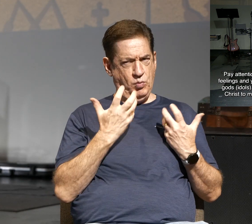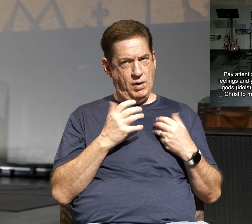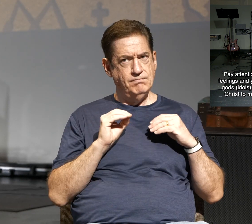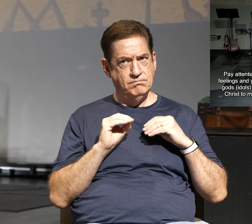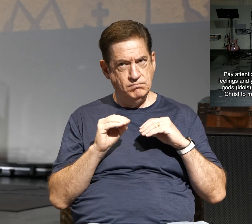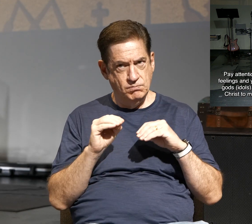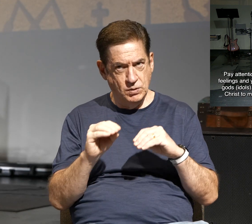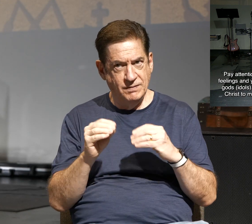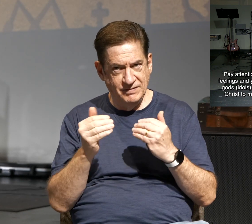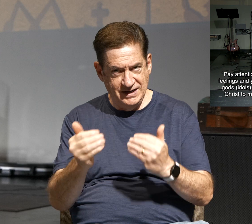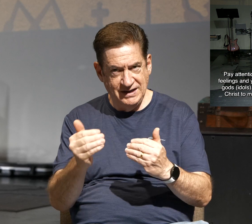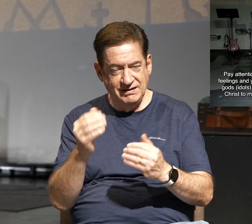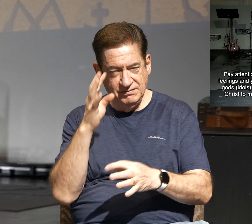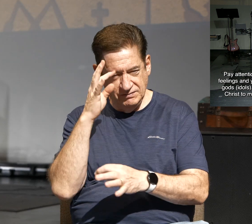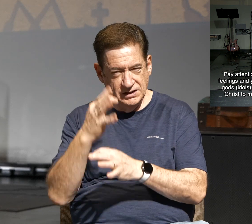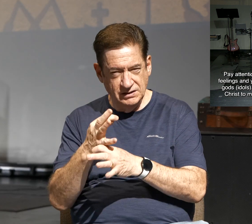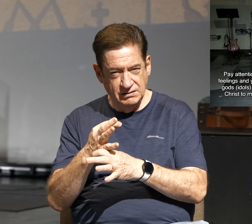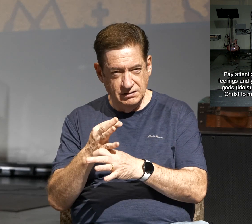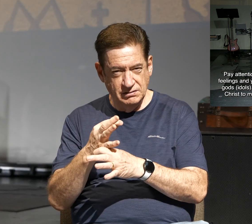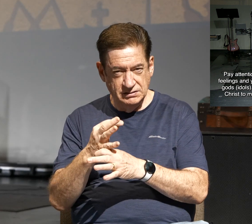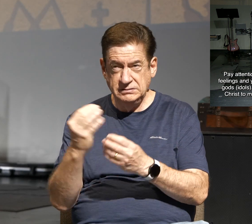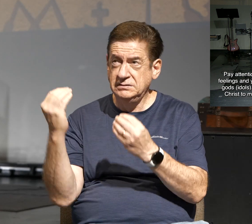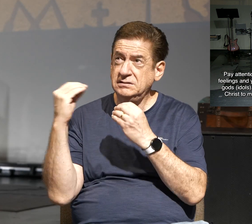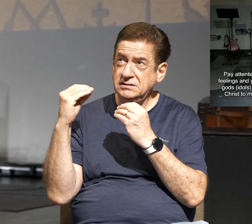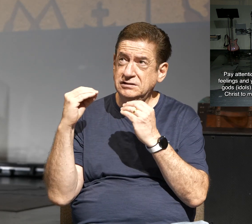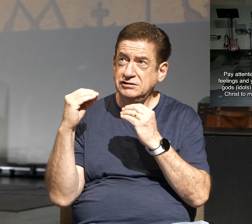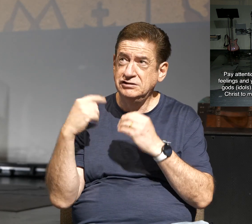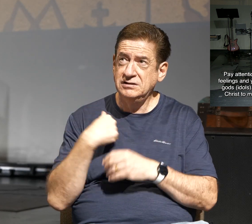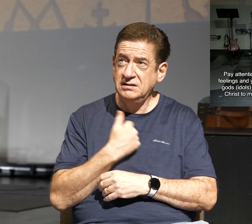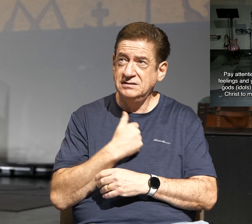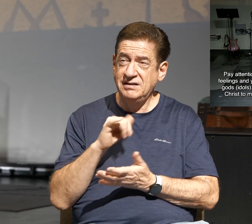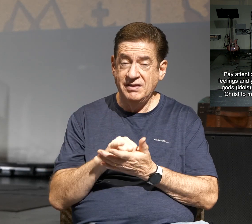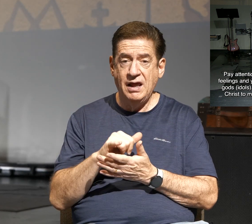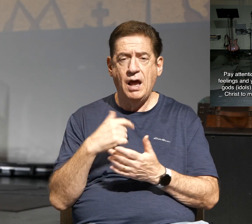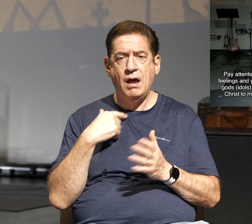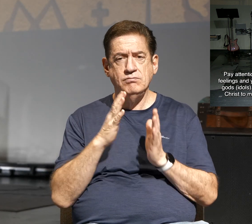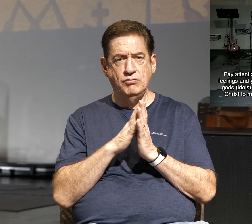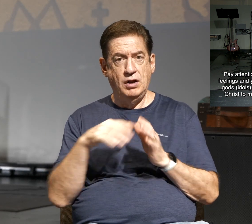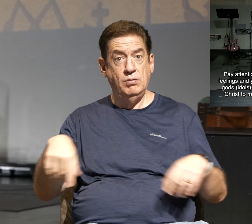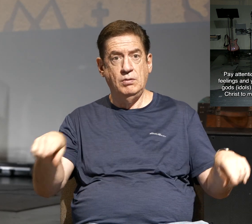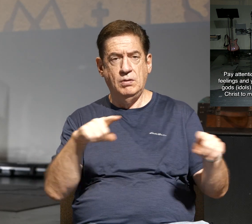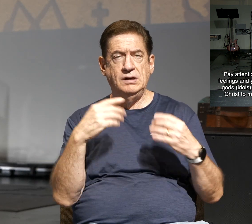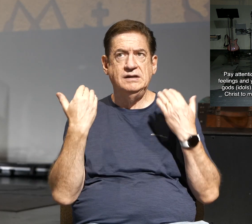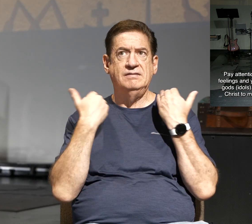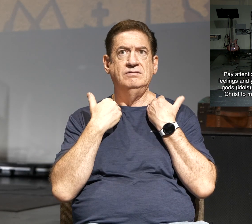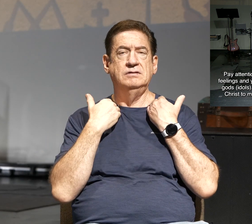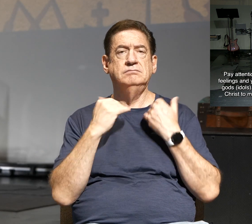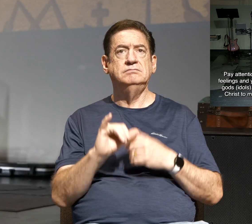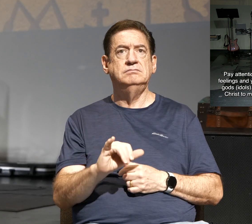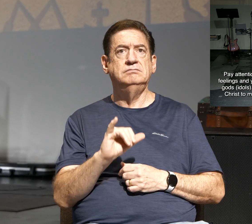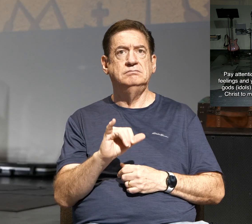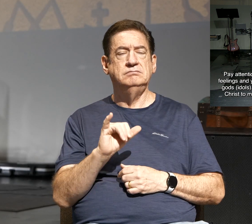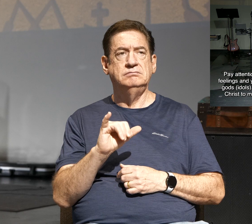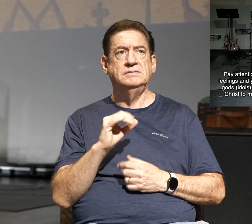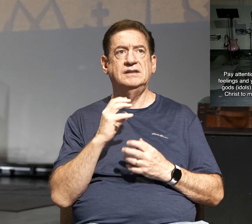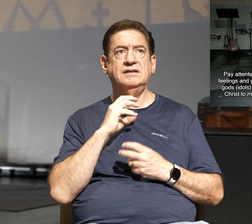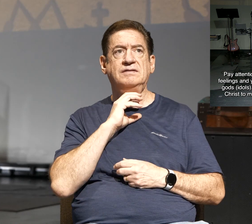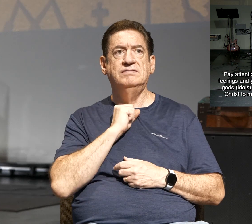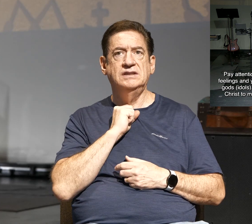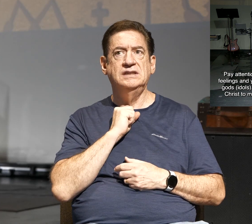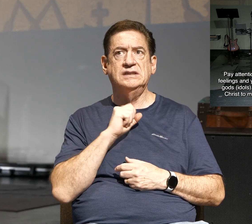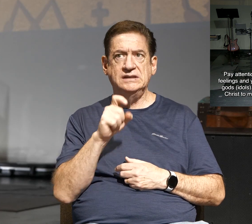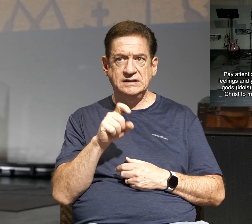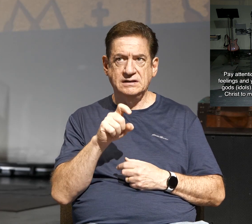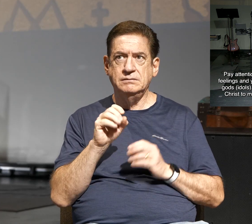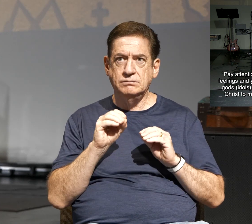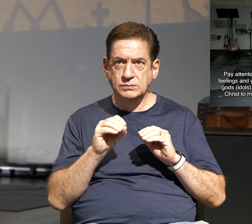that. I pray that those that aren't, may they be convicted this morning to start moving ahead by faith. Those that are moving ahead by faith, may